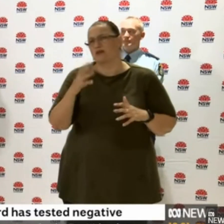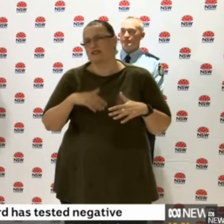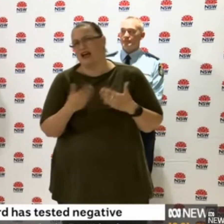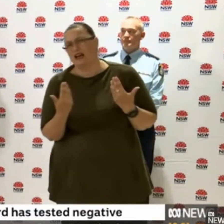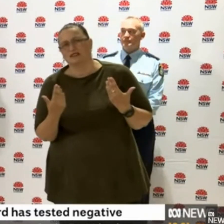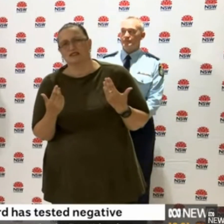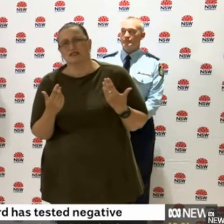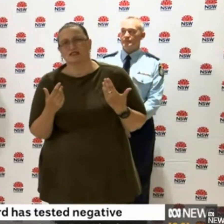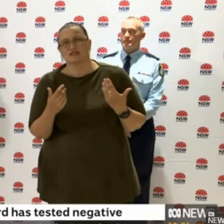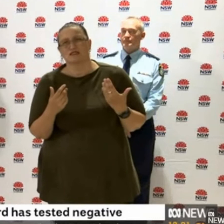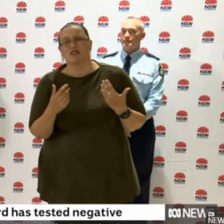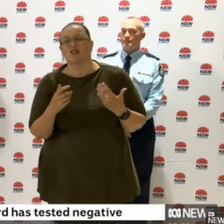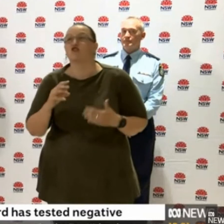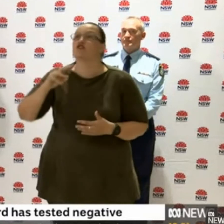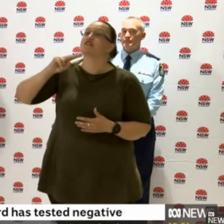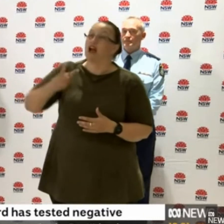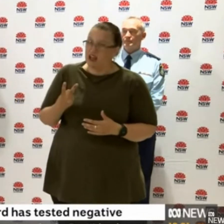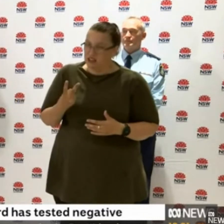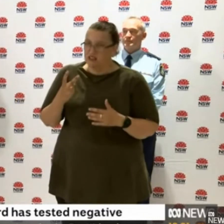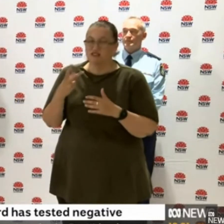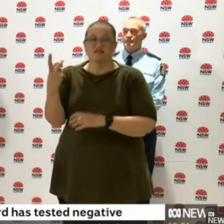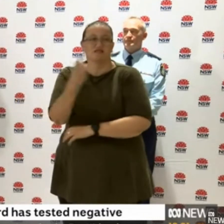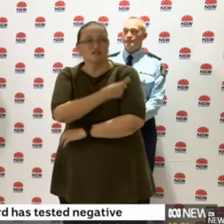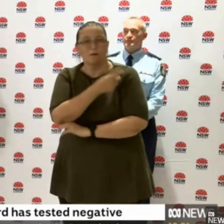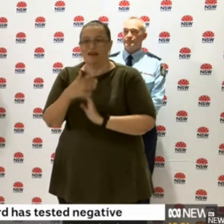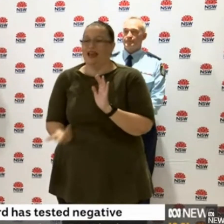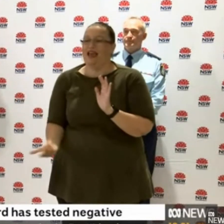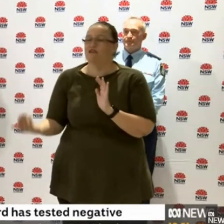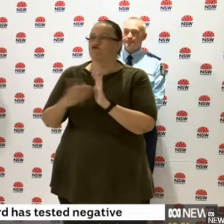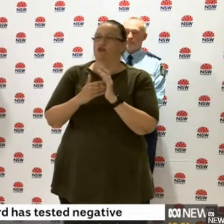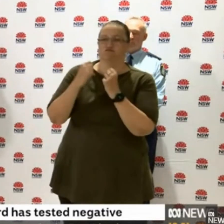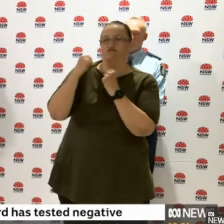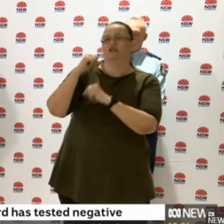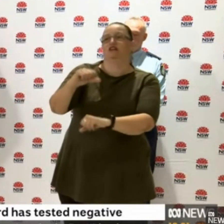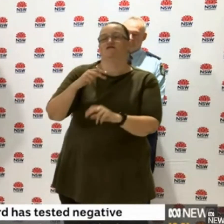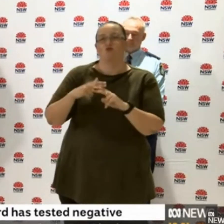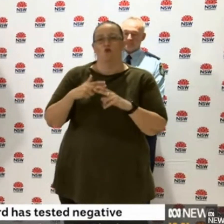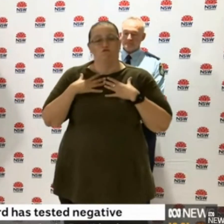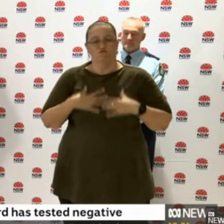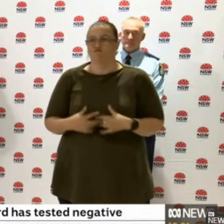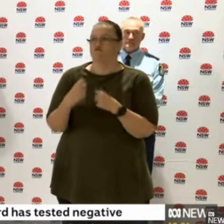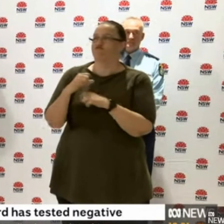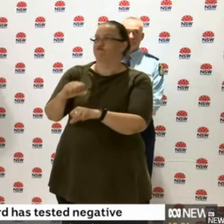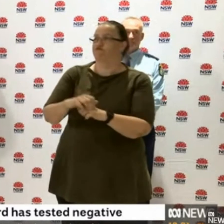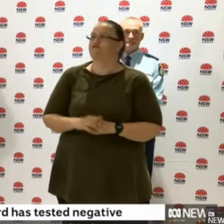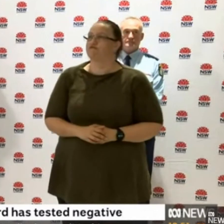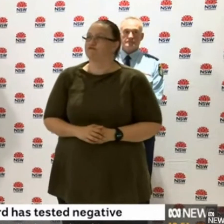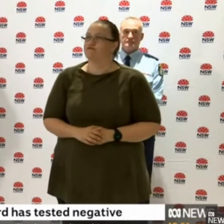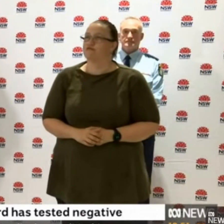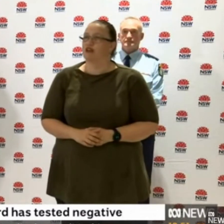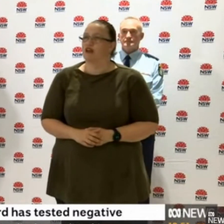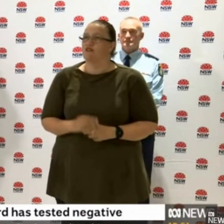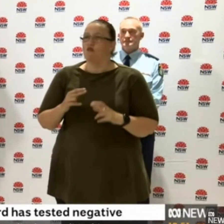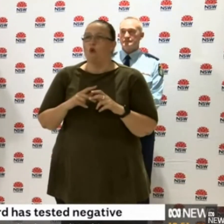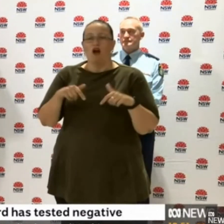And then obviously the second dose of the Pfizer vaccine gives further enhancement to that immune response. In terms of our